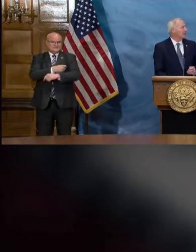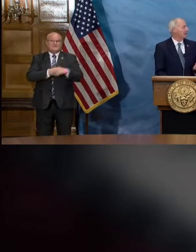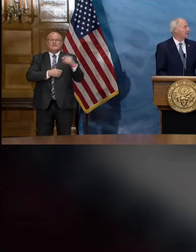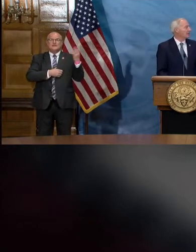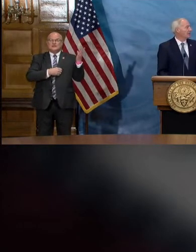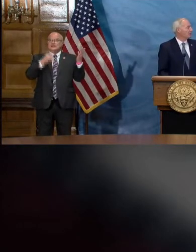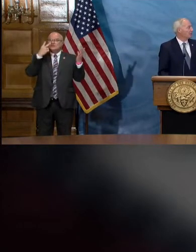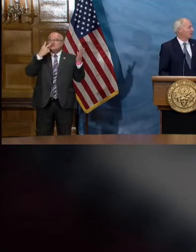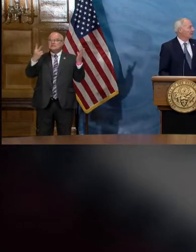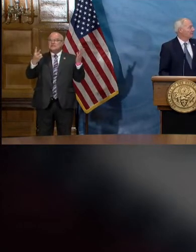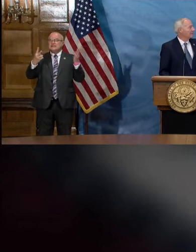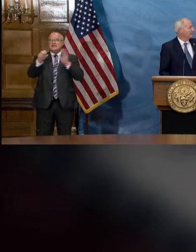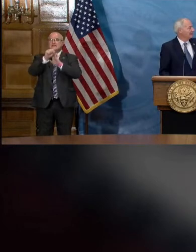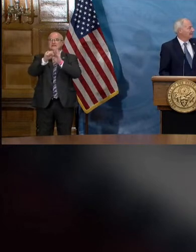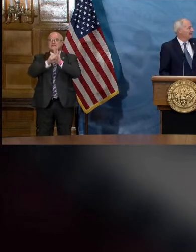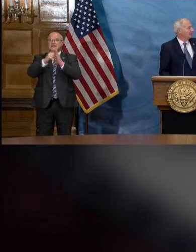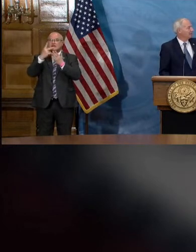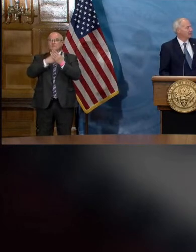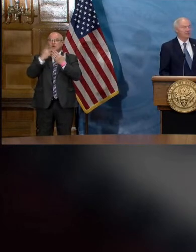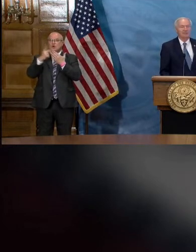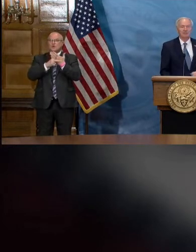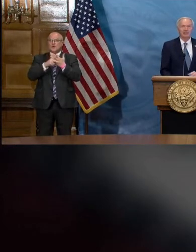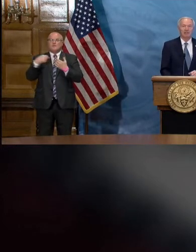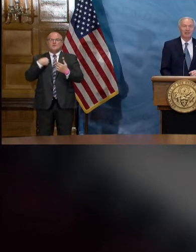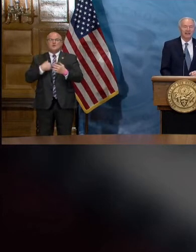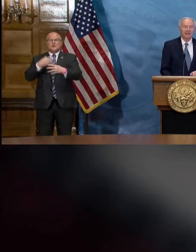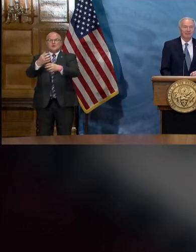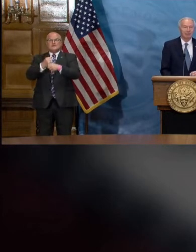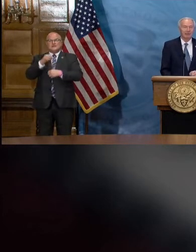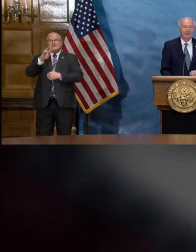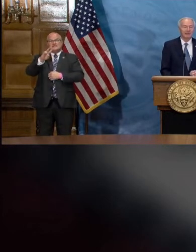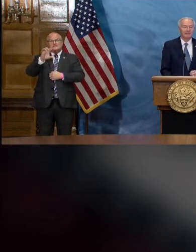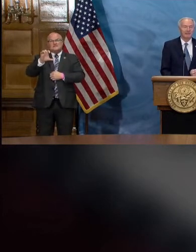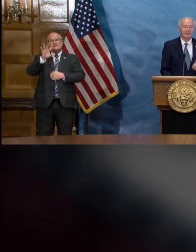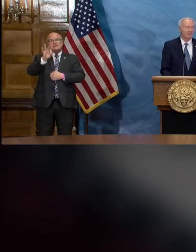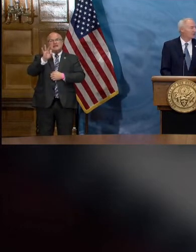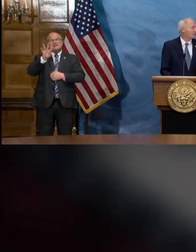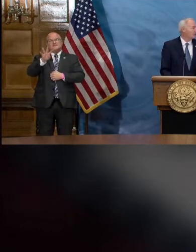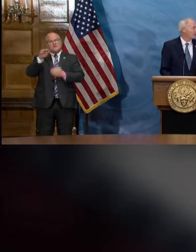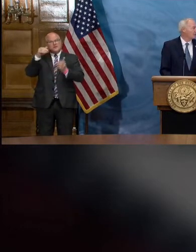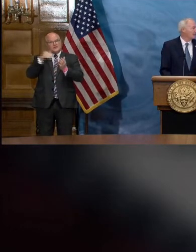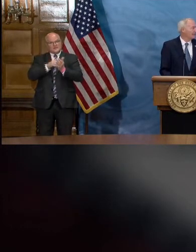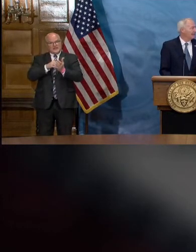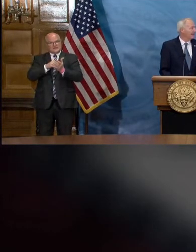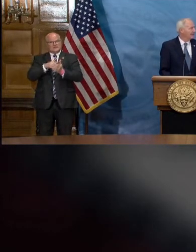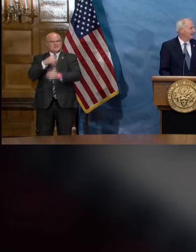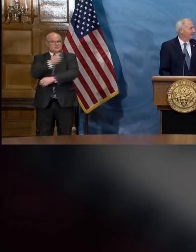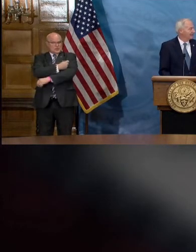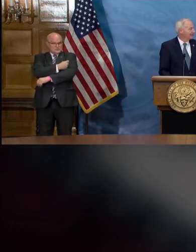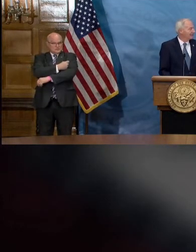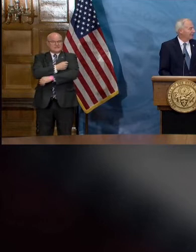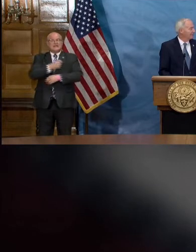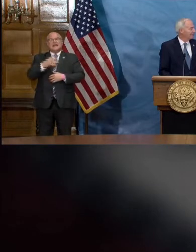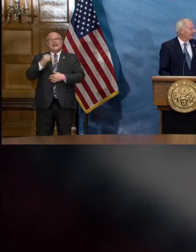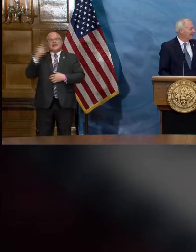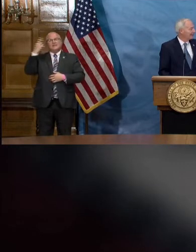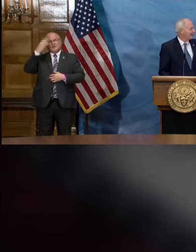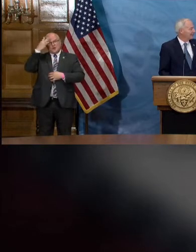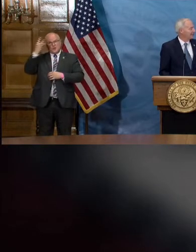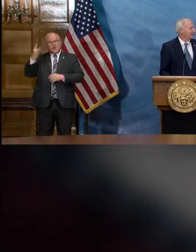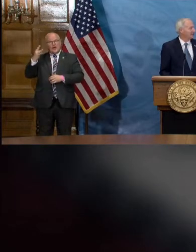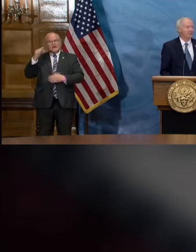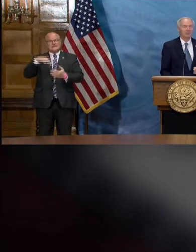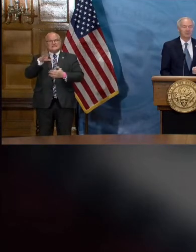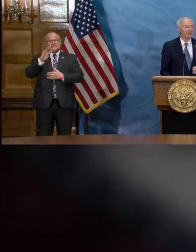you see in our state program, we've received 794,000 doses. And the reason we're down